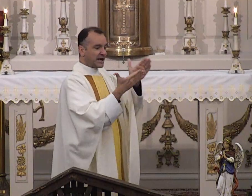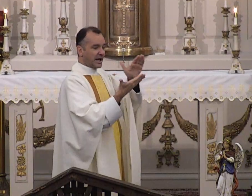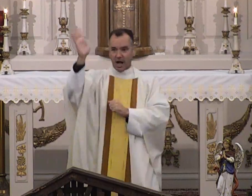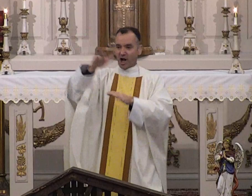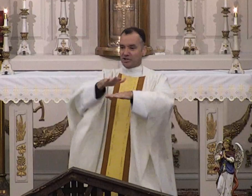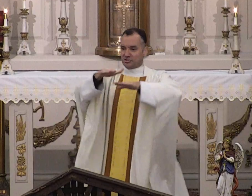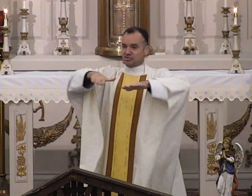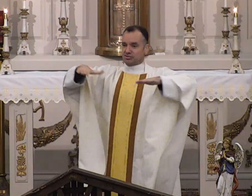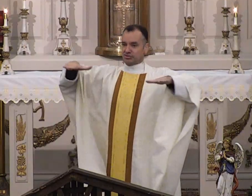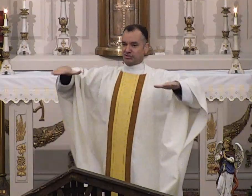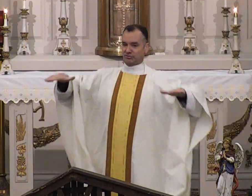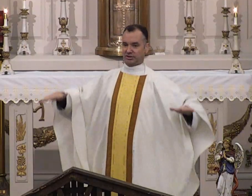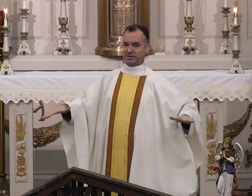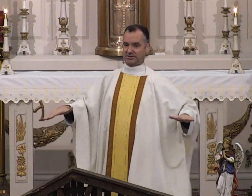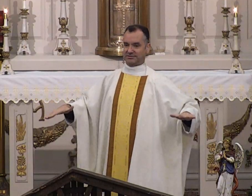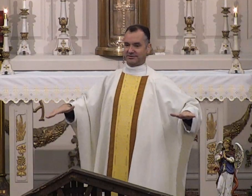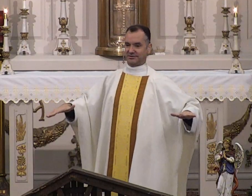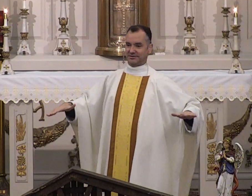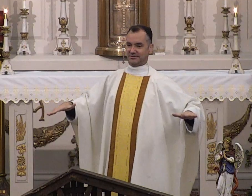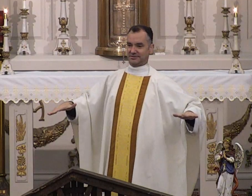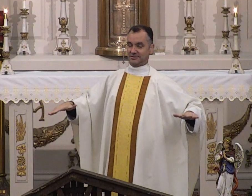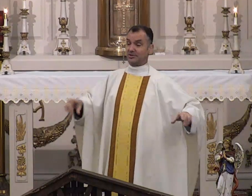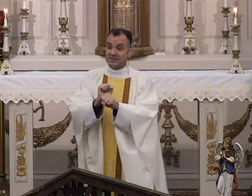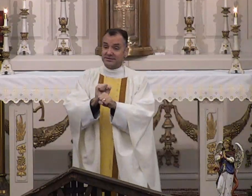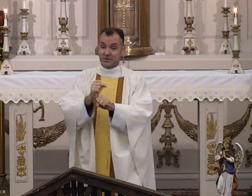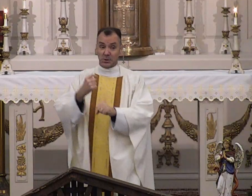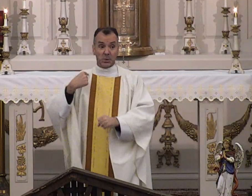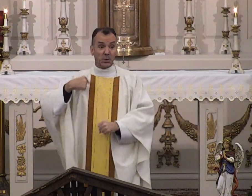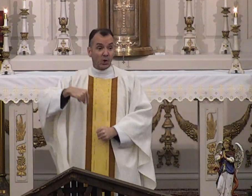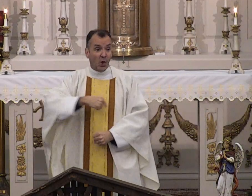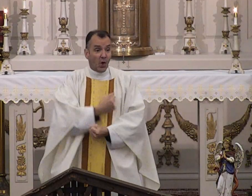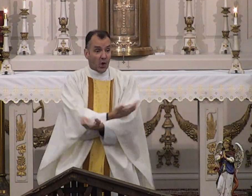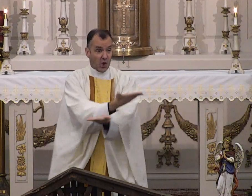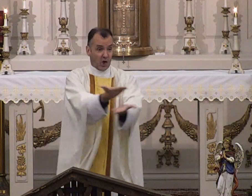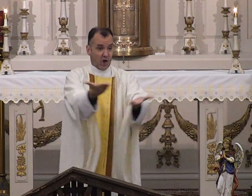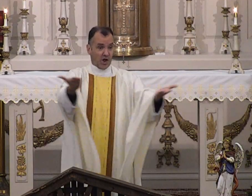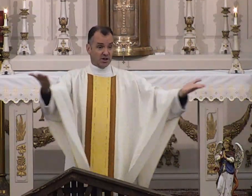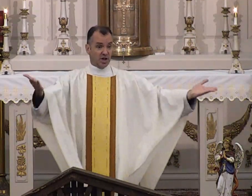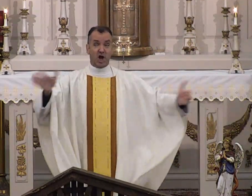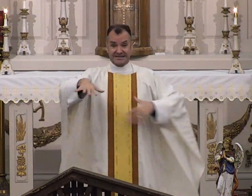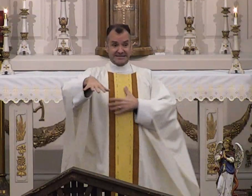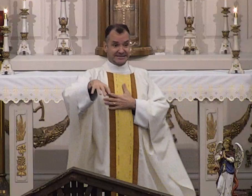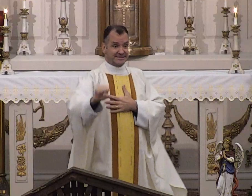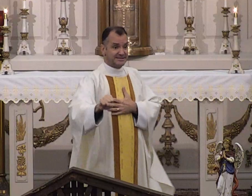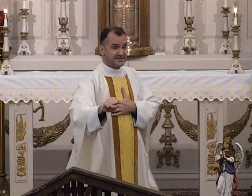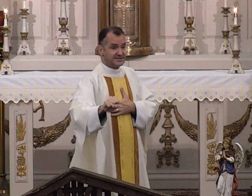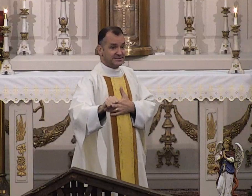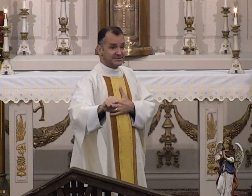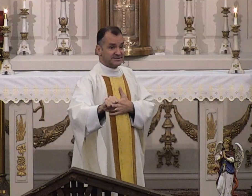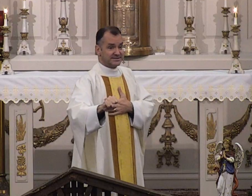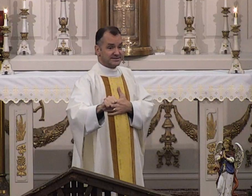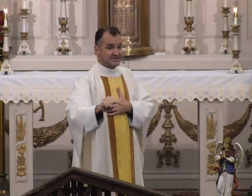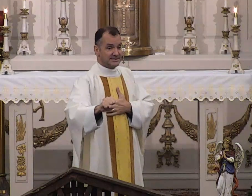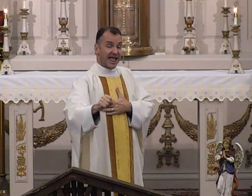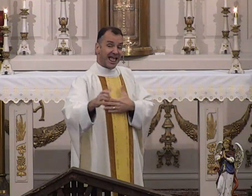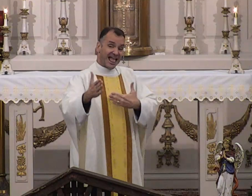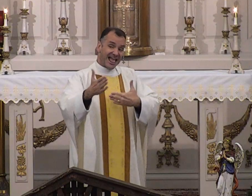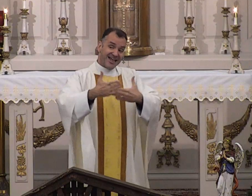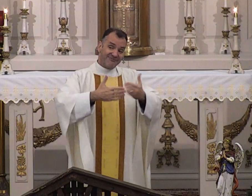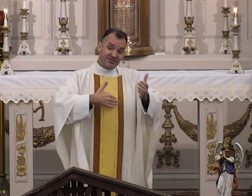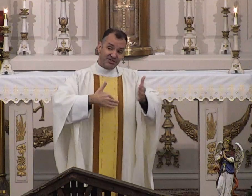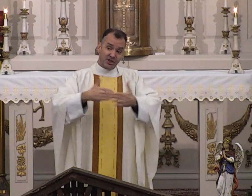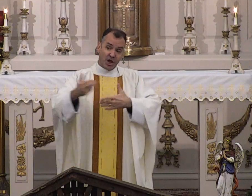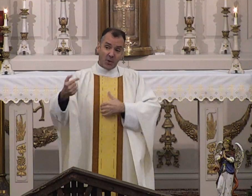power to become God's children. It's true. All of us are his